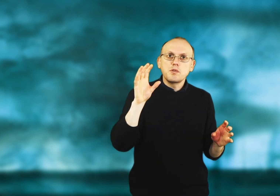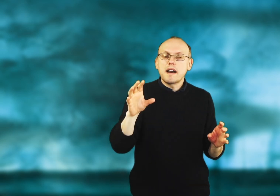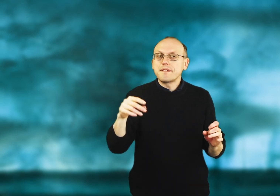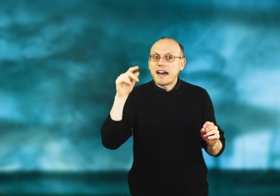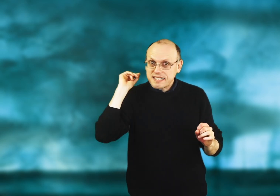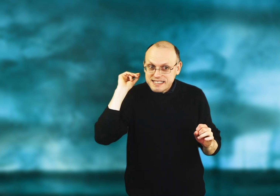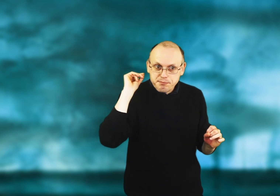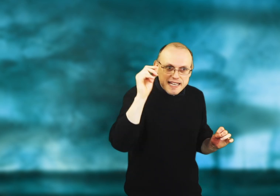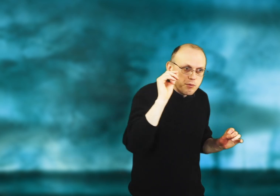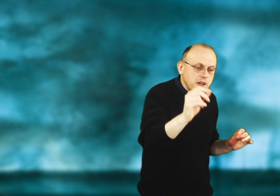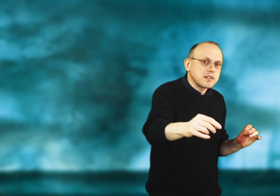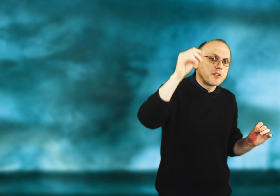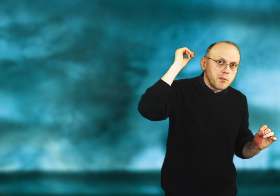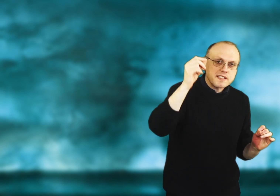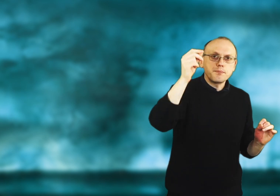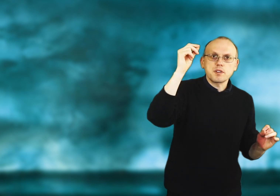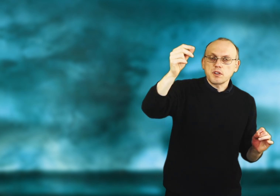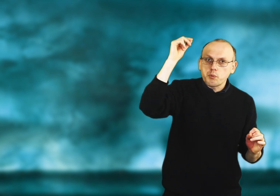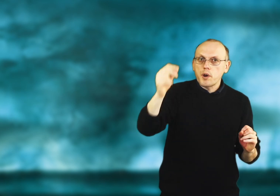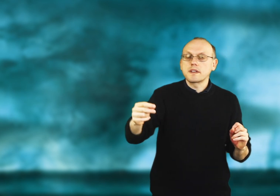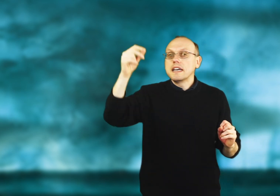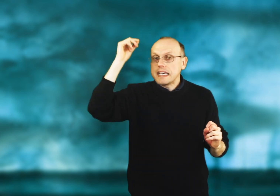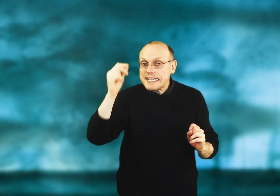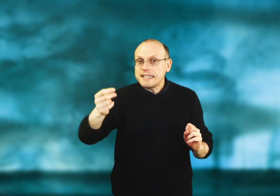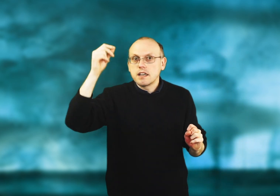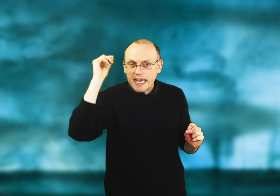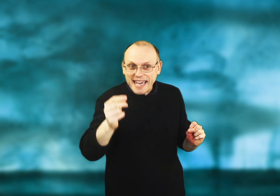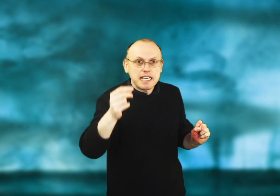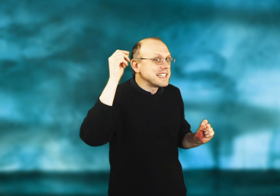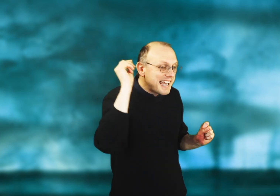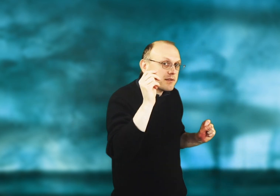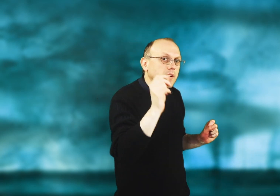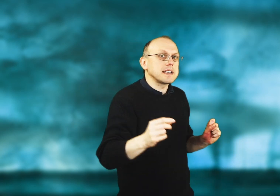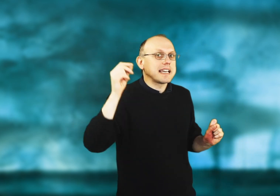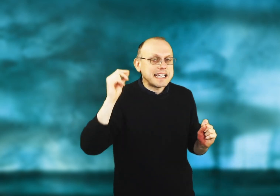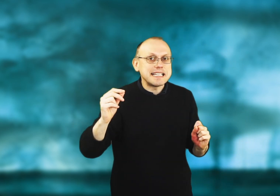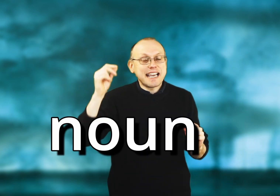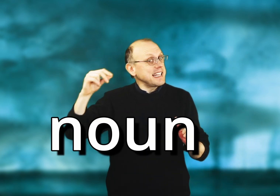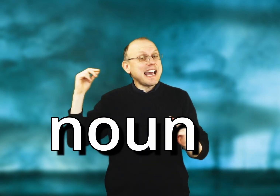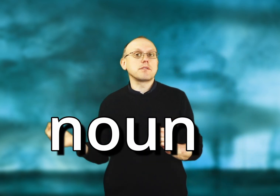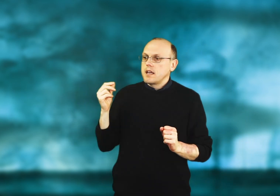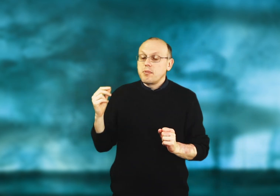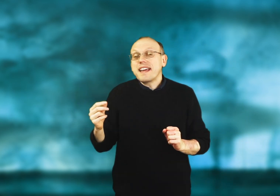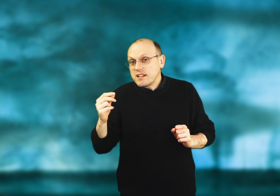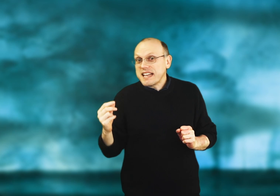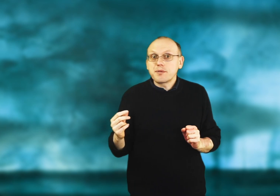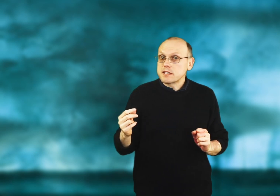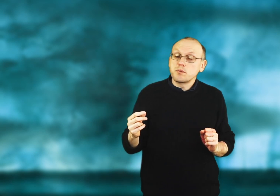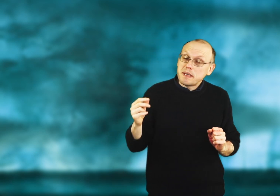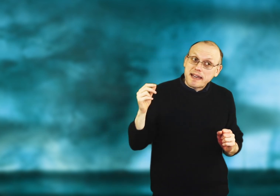have at its main word, the most important word in a noun phrase is a noun. But then a noun phrase could be made